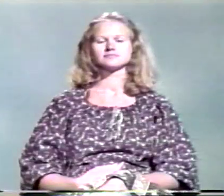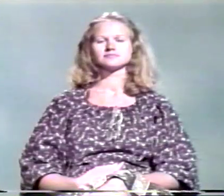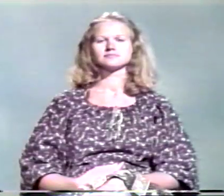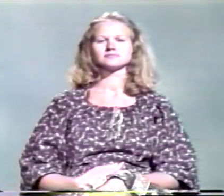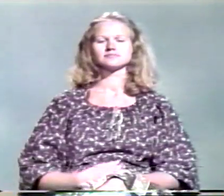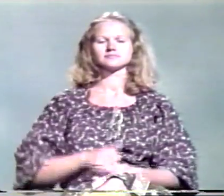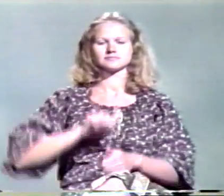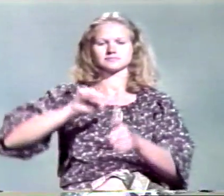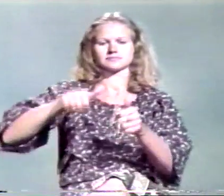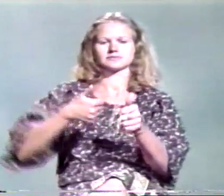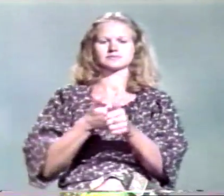Behind.